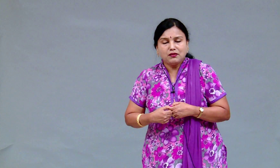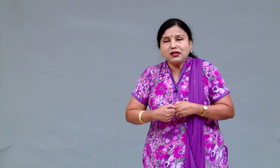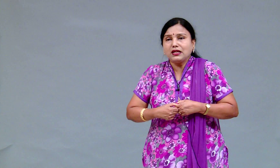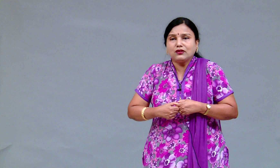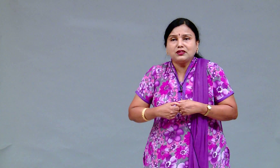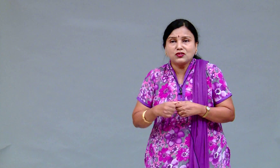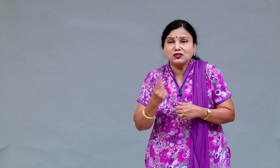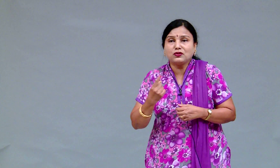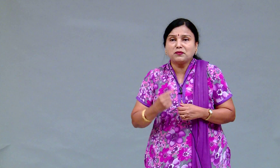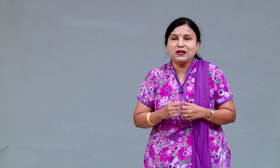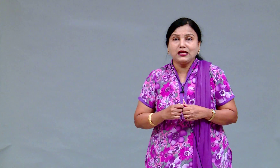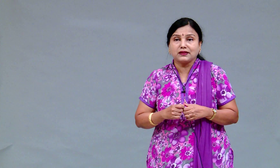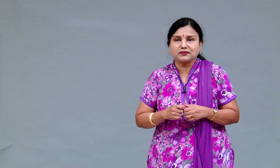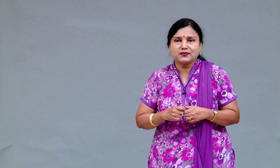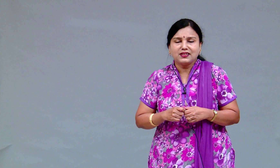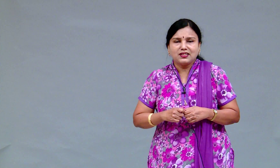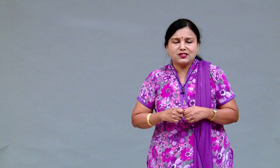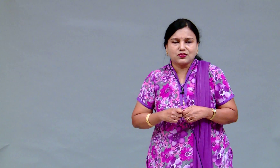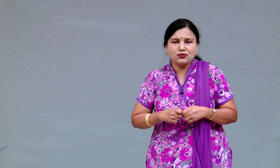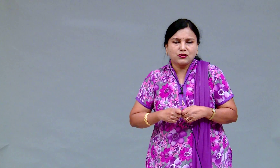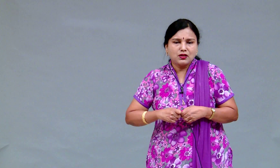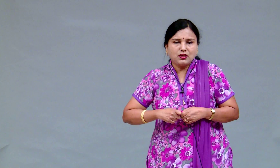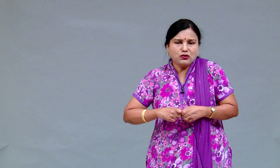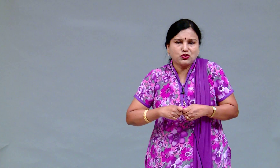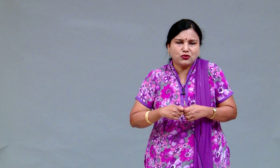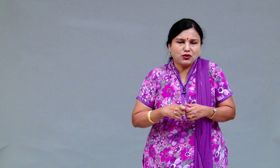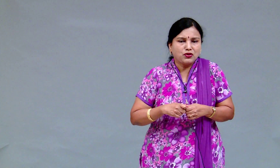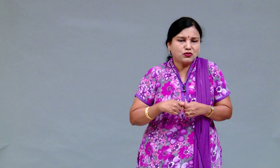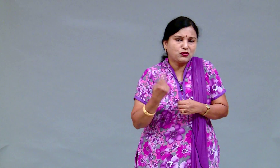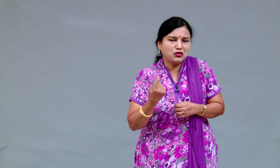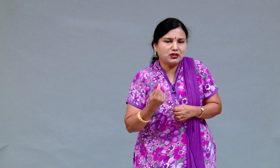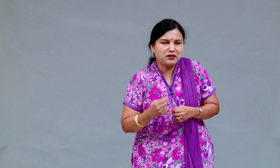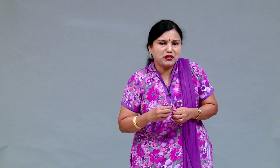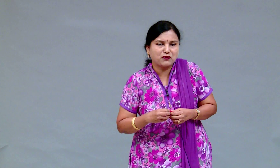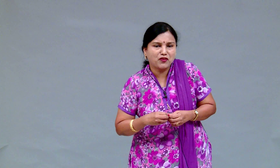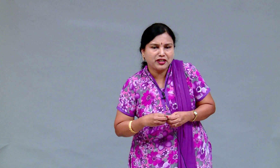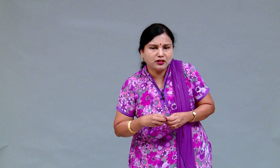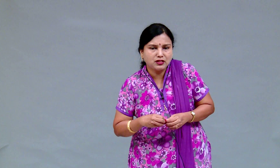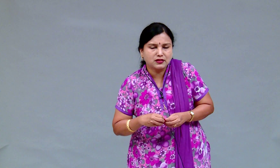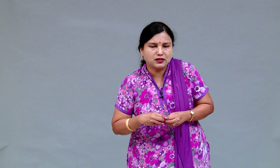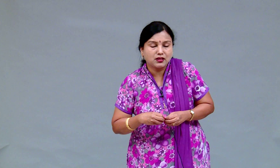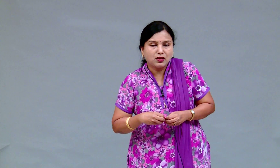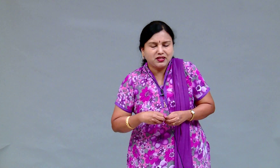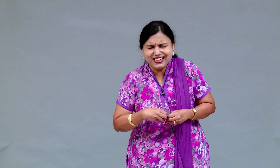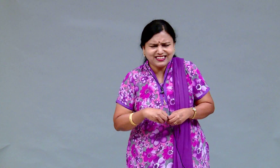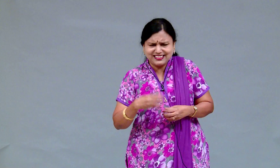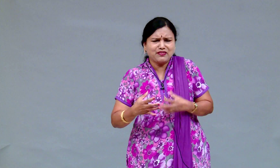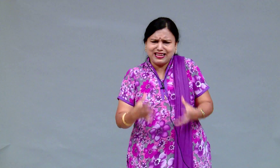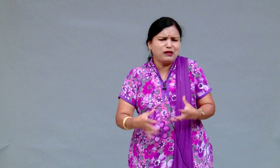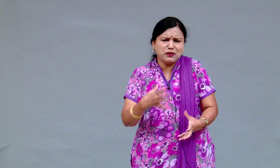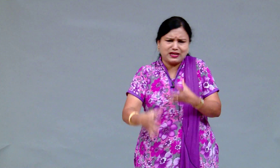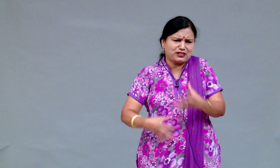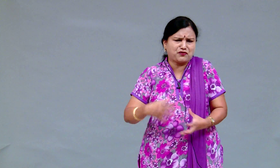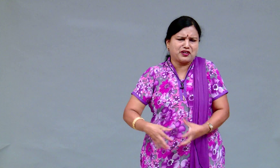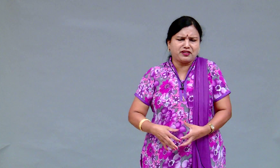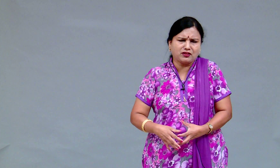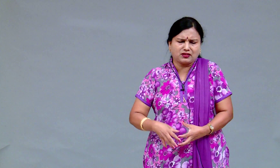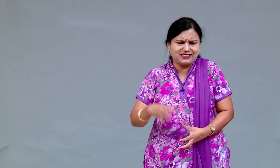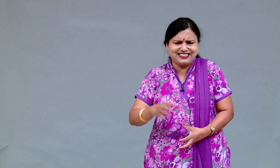Monkey thought this was a good plan. "So, you sure you'll get me a fire?" he said. "Yes, I will help you light a fire. Let